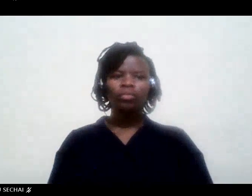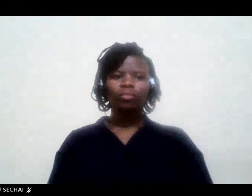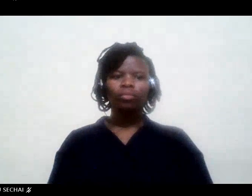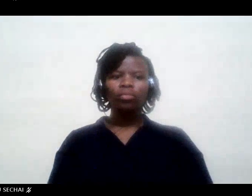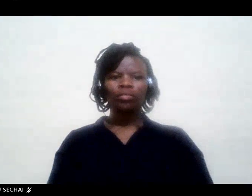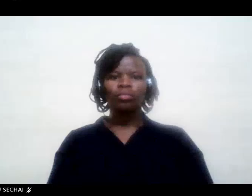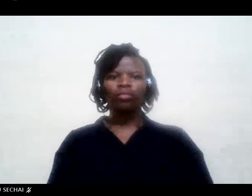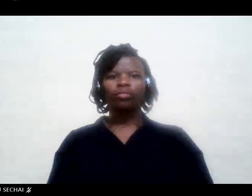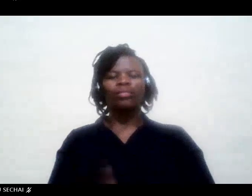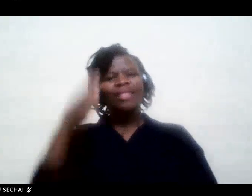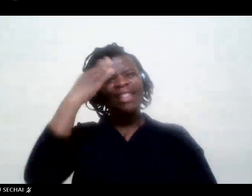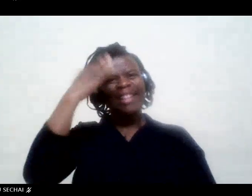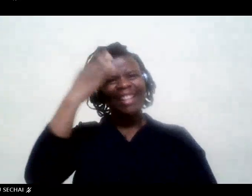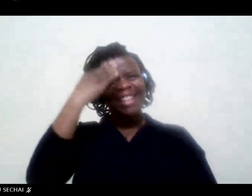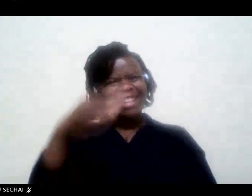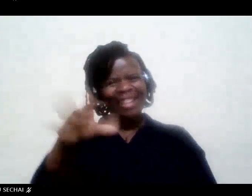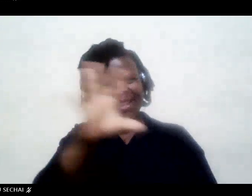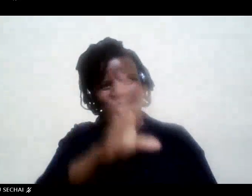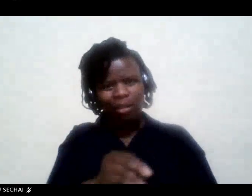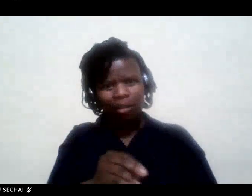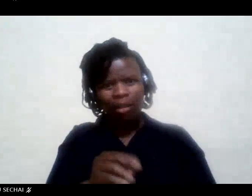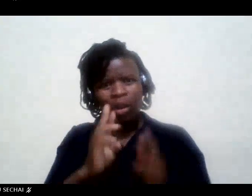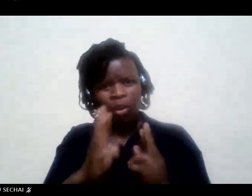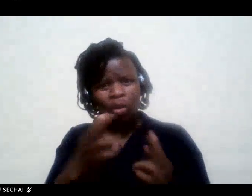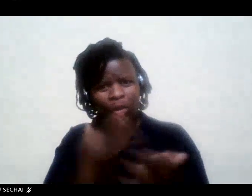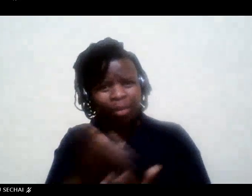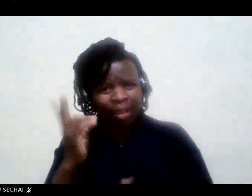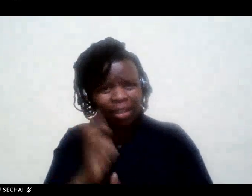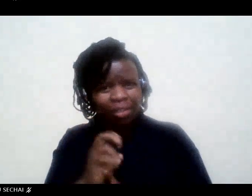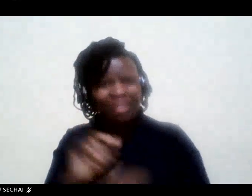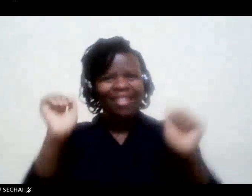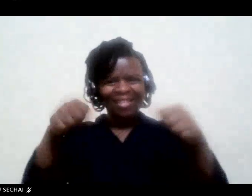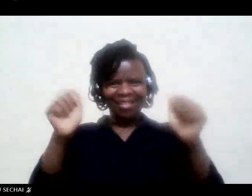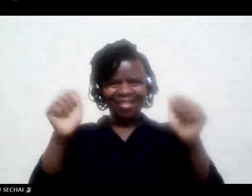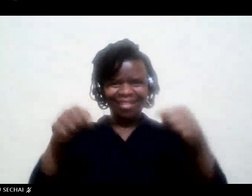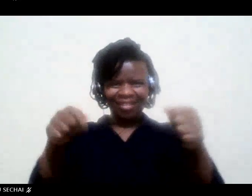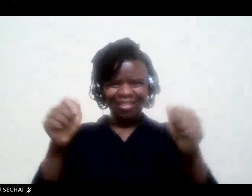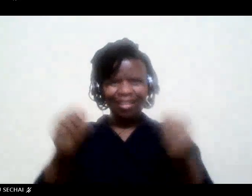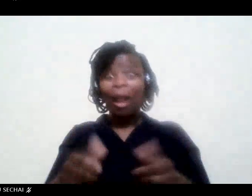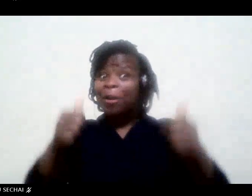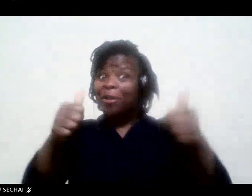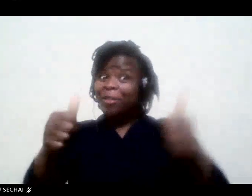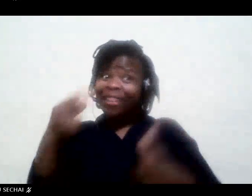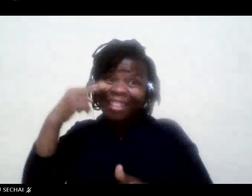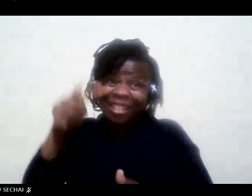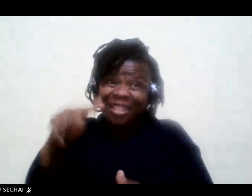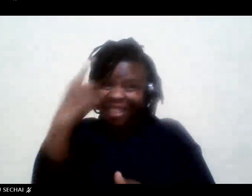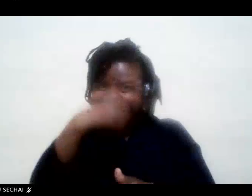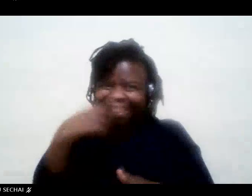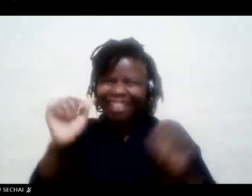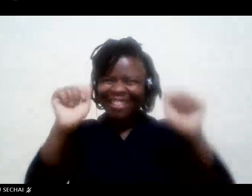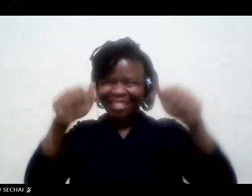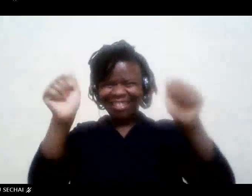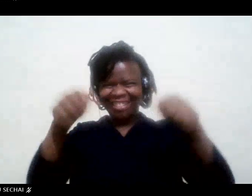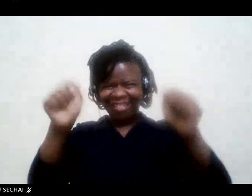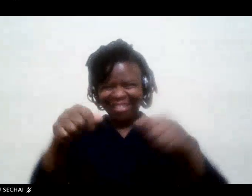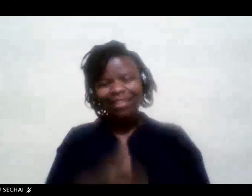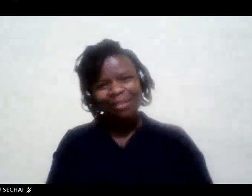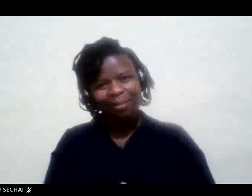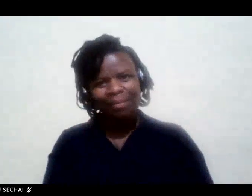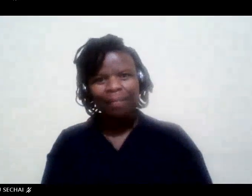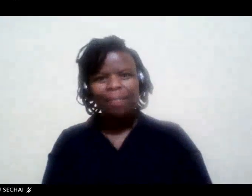Hi, everyone. I hope I'm audible. Yes, you are. Hey, okay, good to see you. Yeah, thank